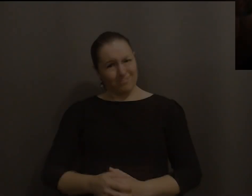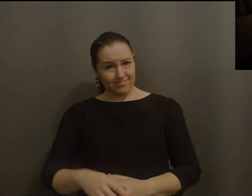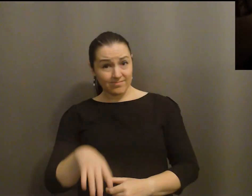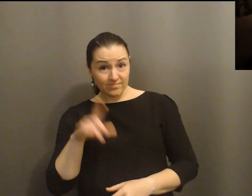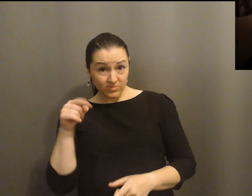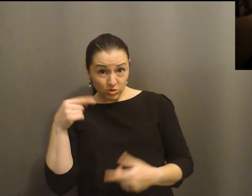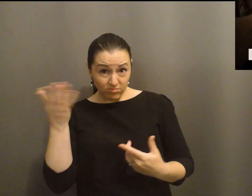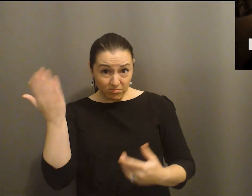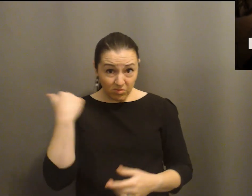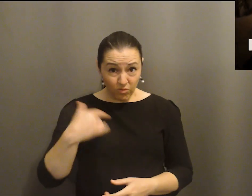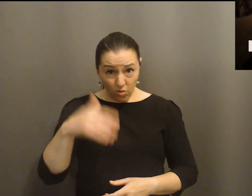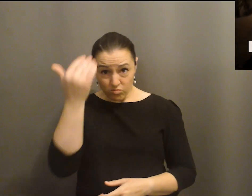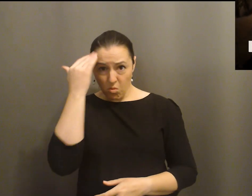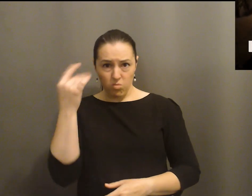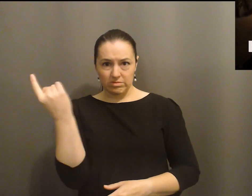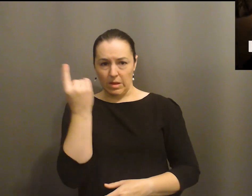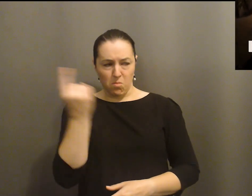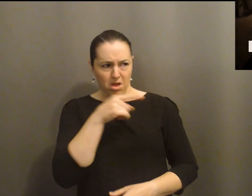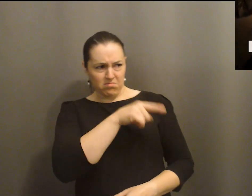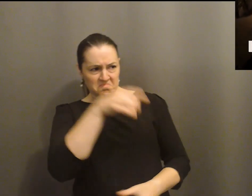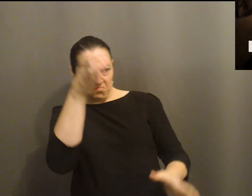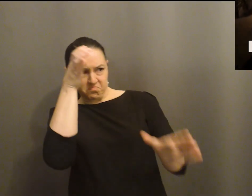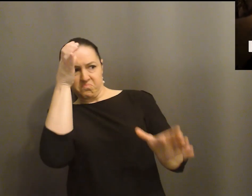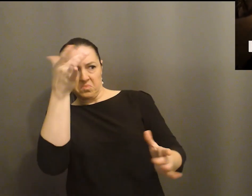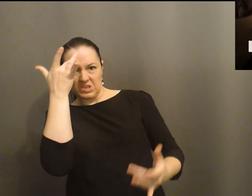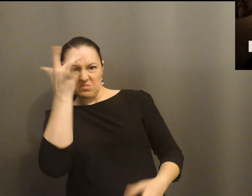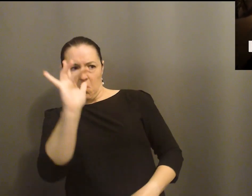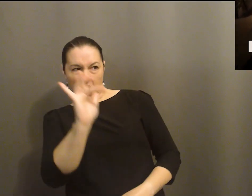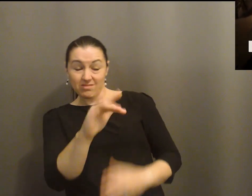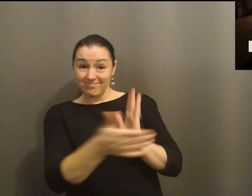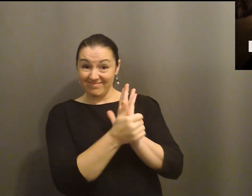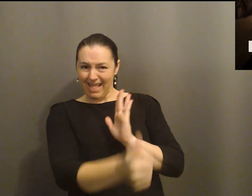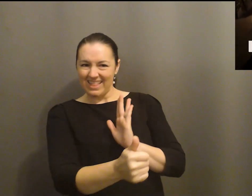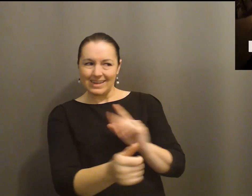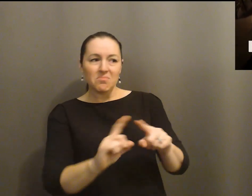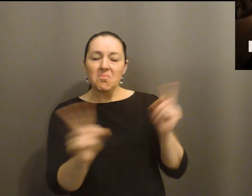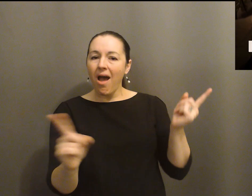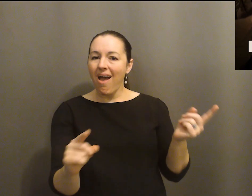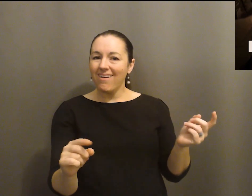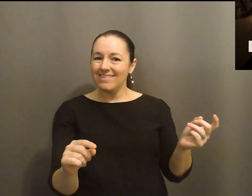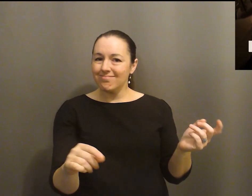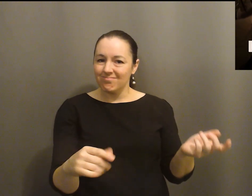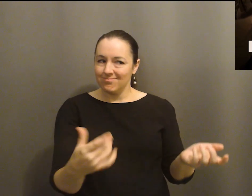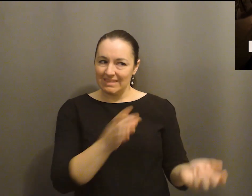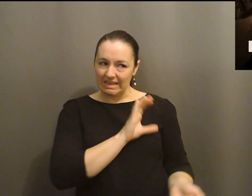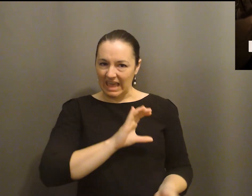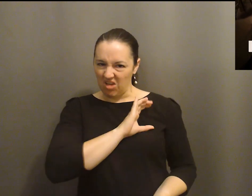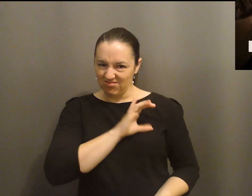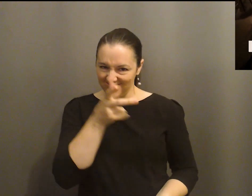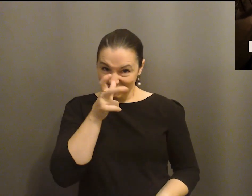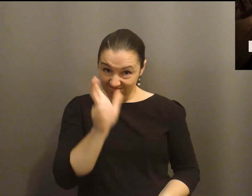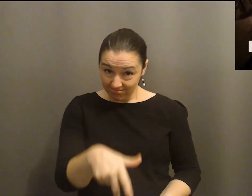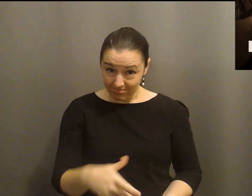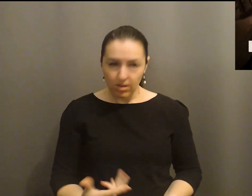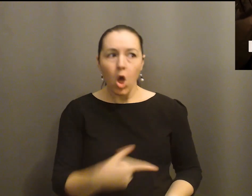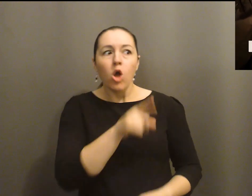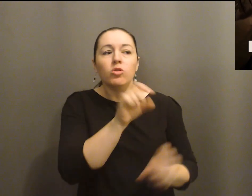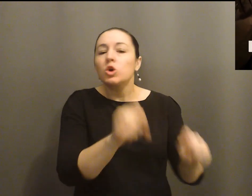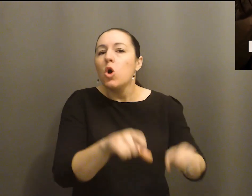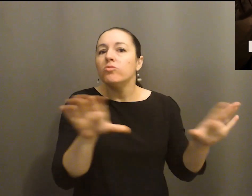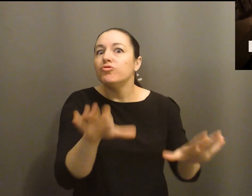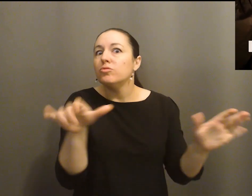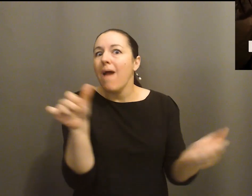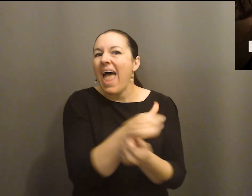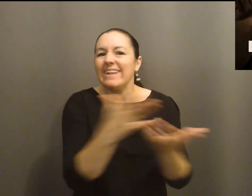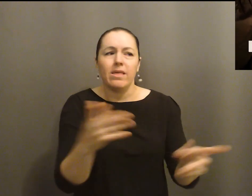Have you ever known someone who was super smart, super talented, but they just lacked character? I mean, they could do anything But you couldn't